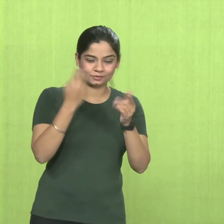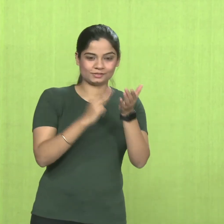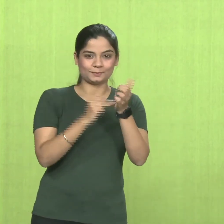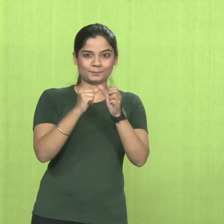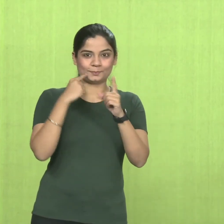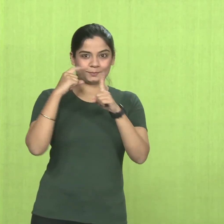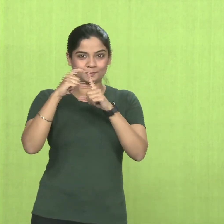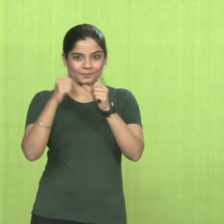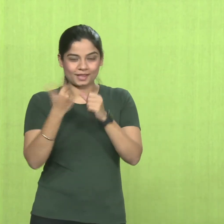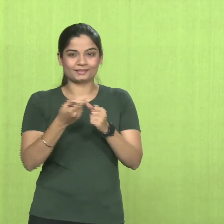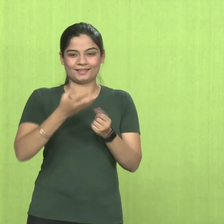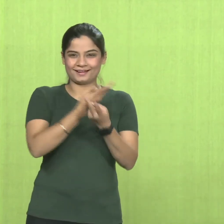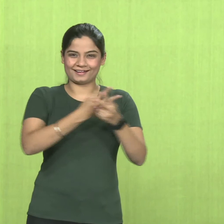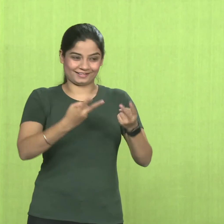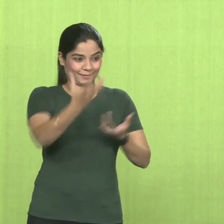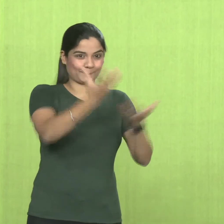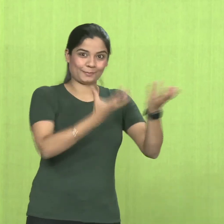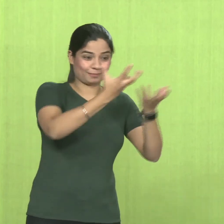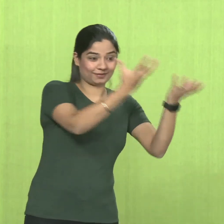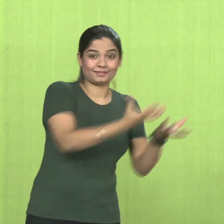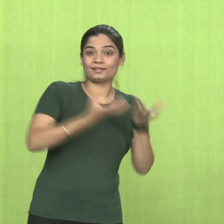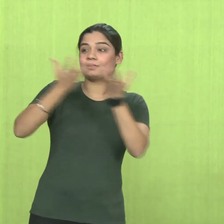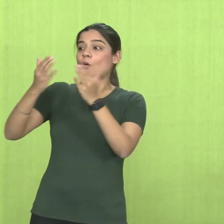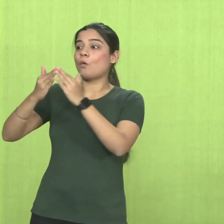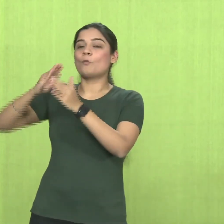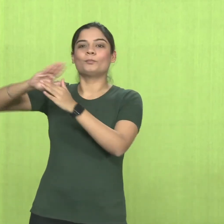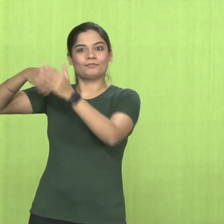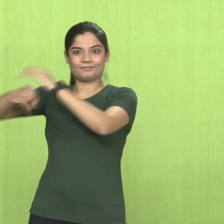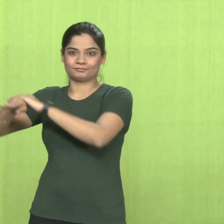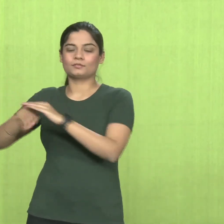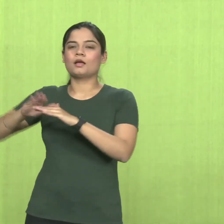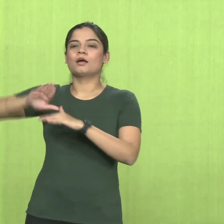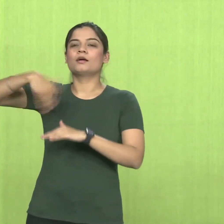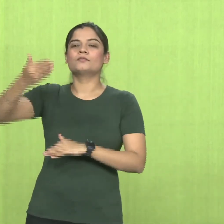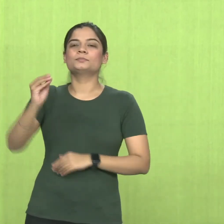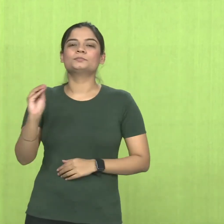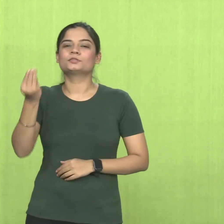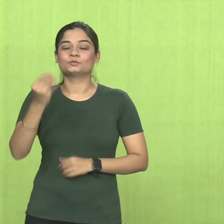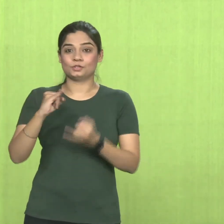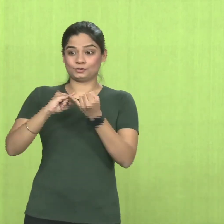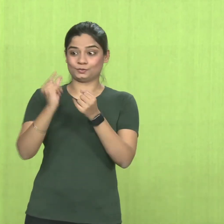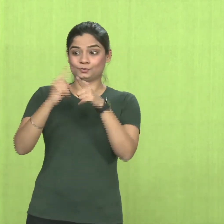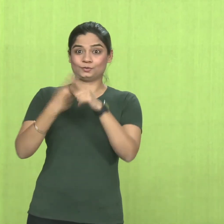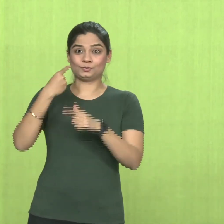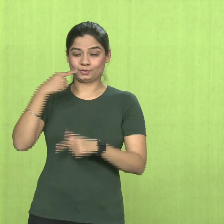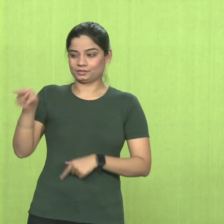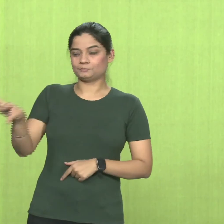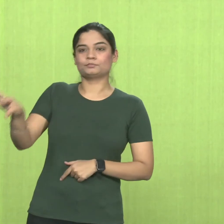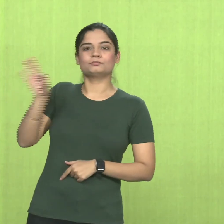For suji, maida, etc., once you have bought it, for storage, for suji you can actually dry roast